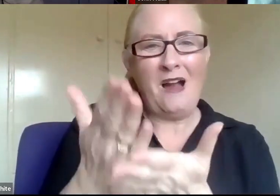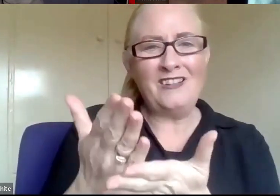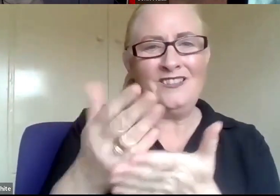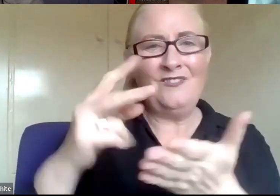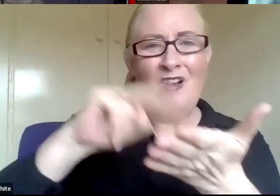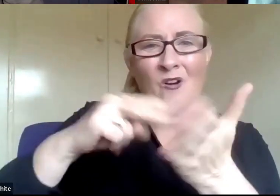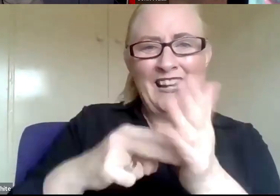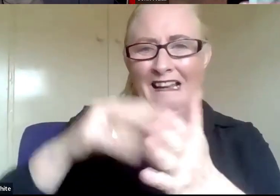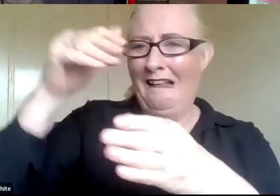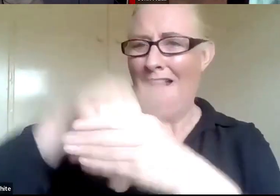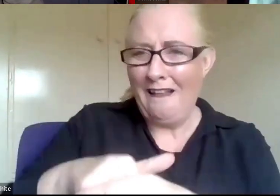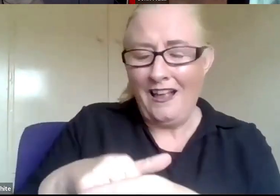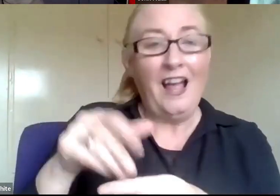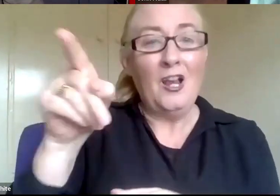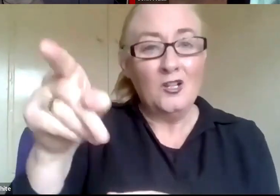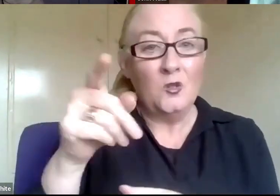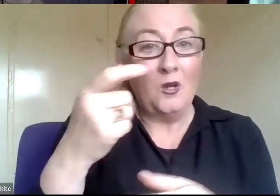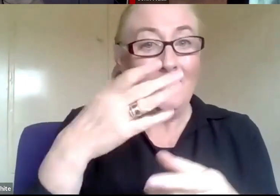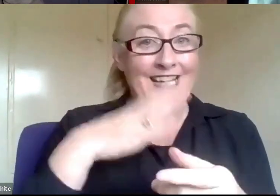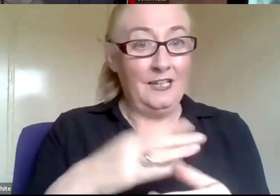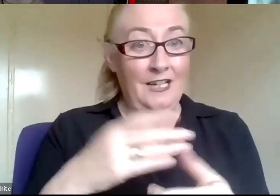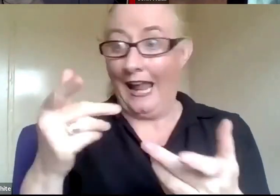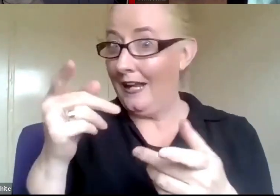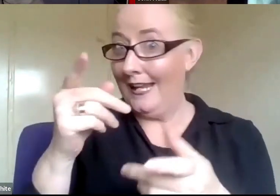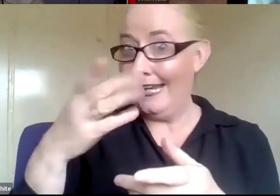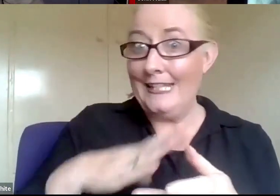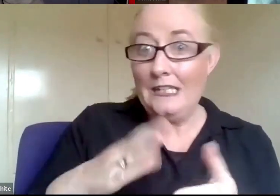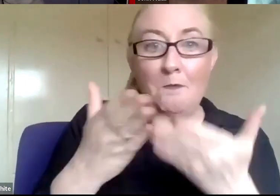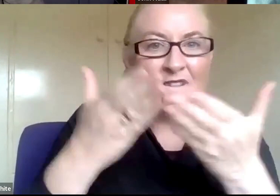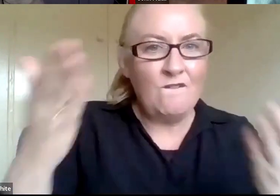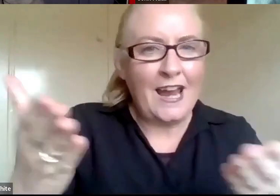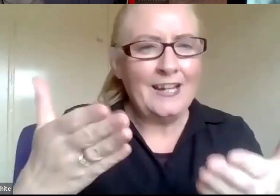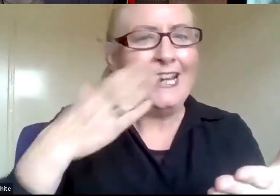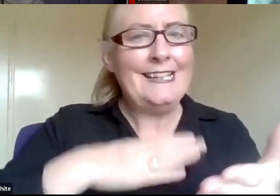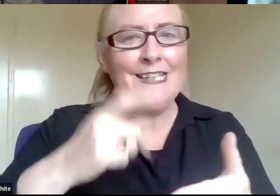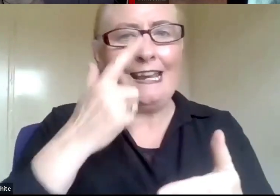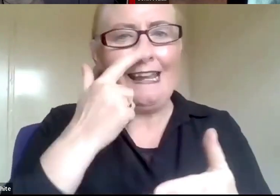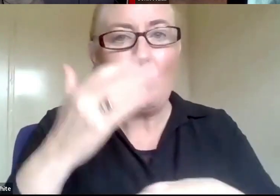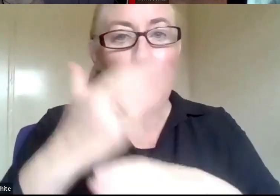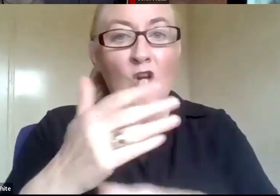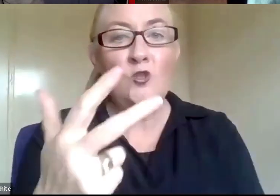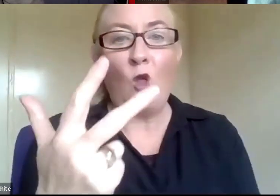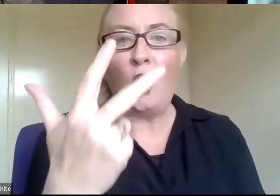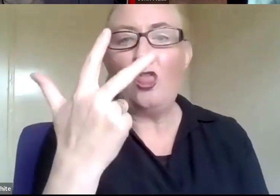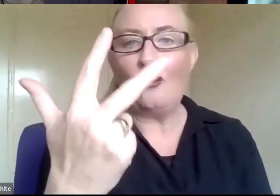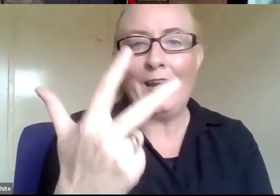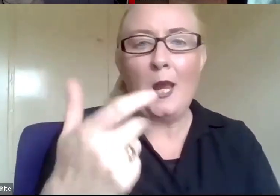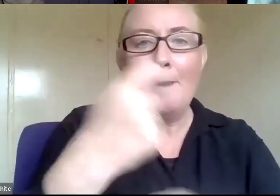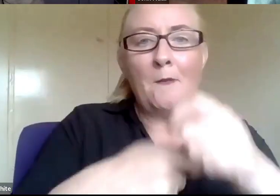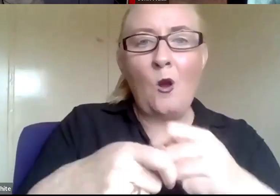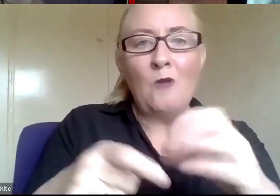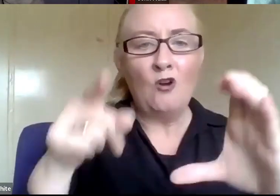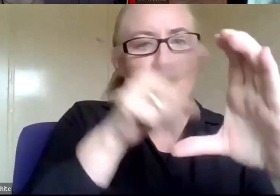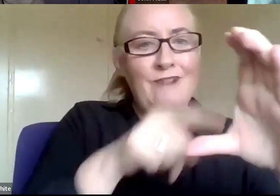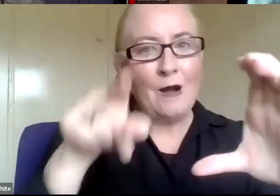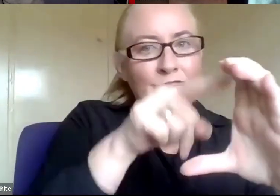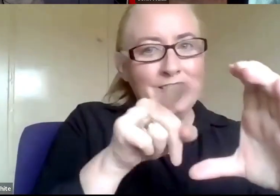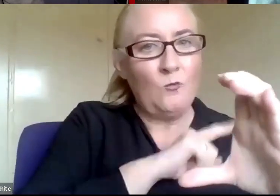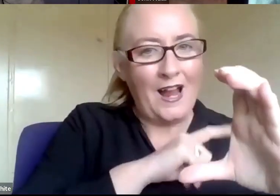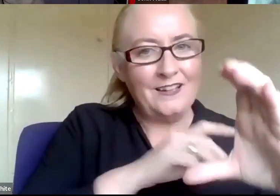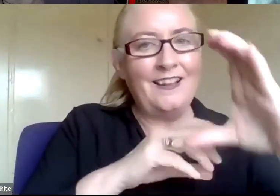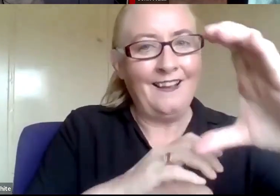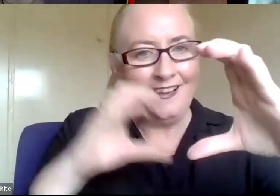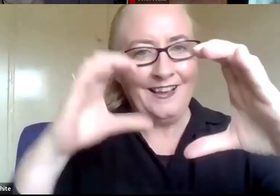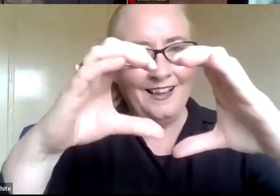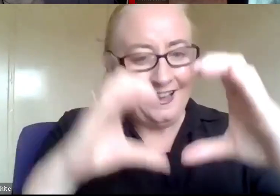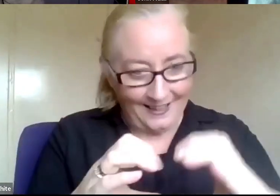circles round, and when you do a leadership program, the trainer will take you through that so that you can see